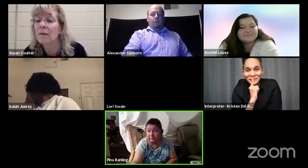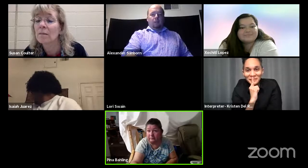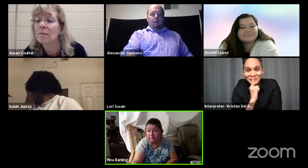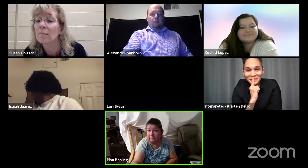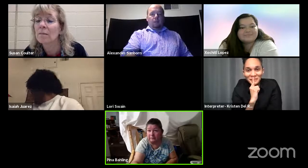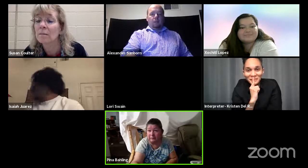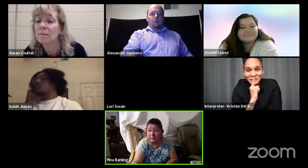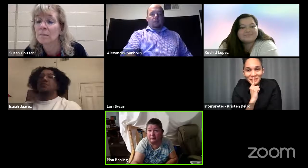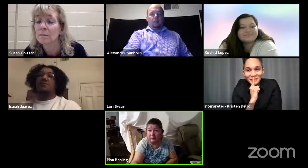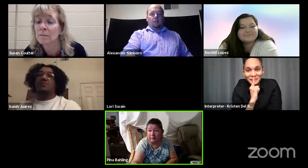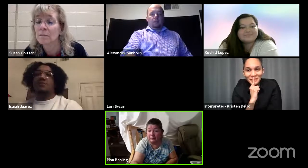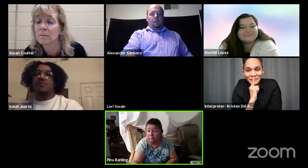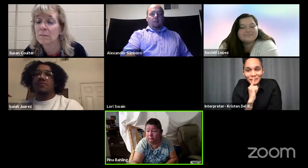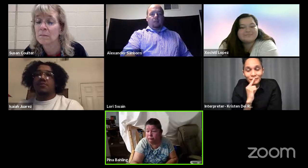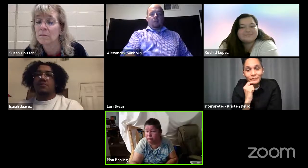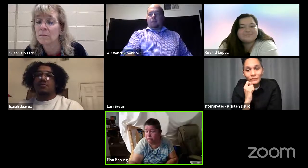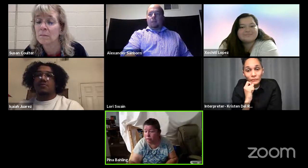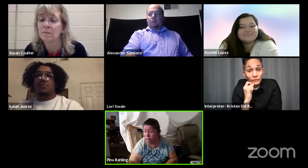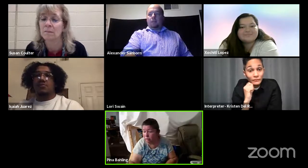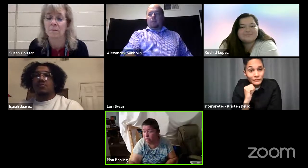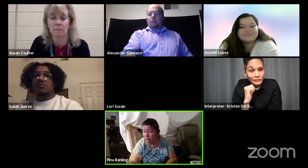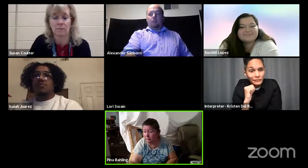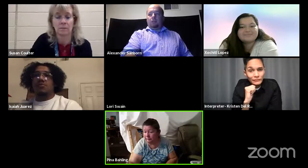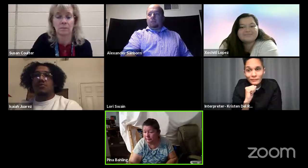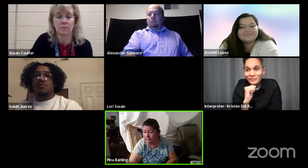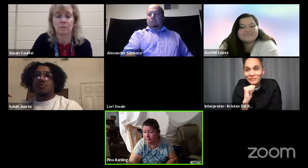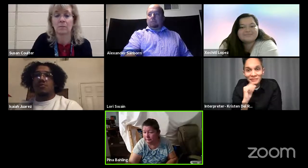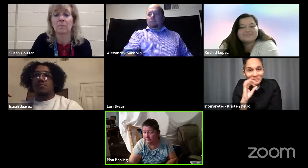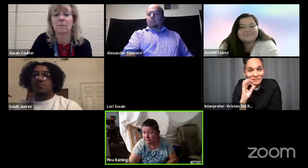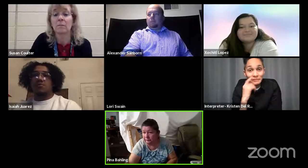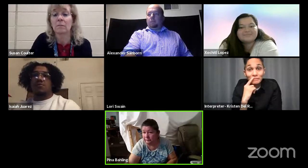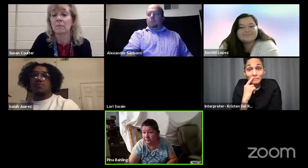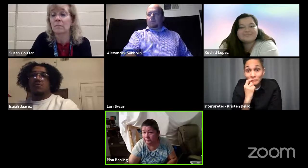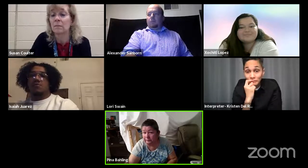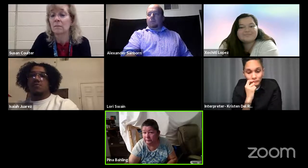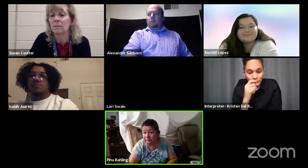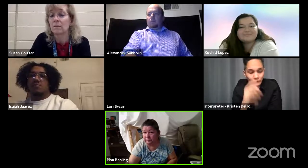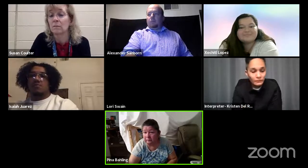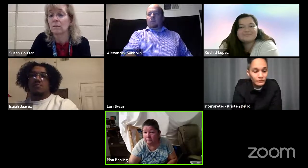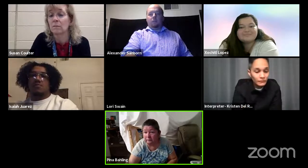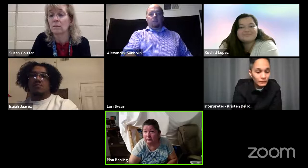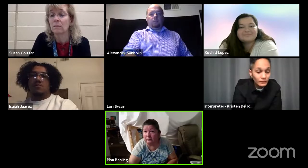Let the music surround you. Okay.